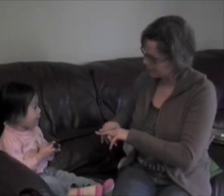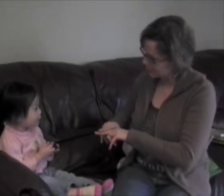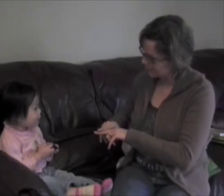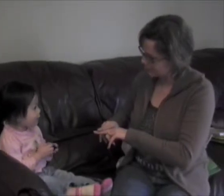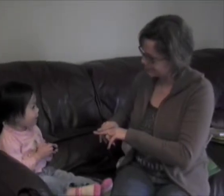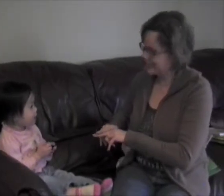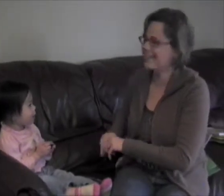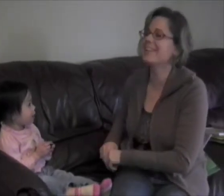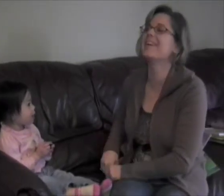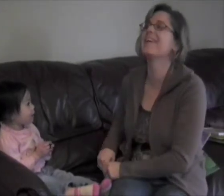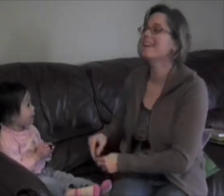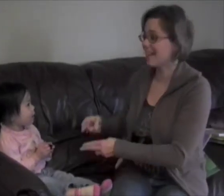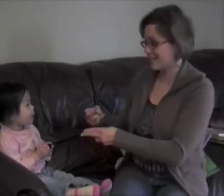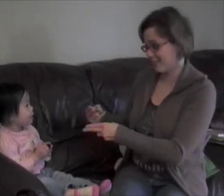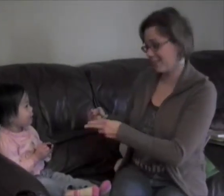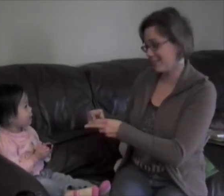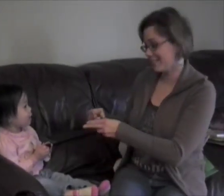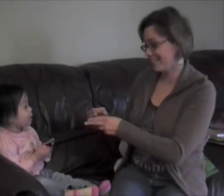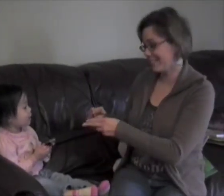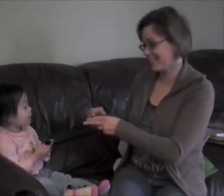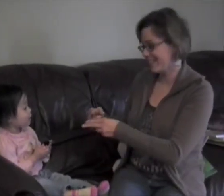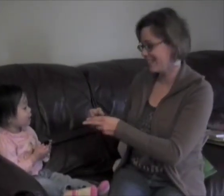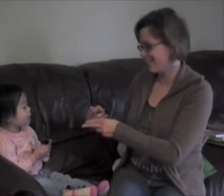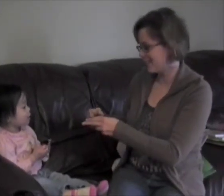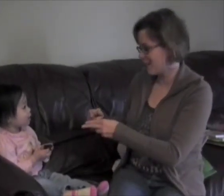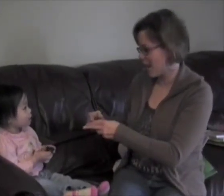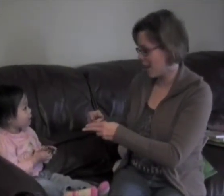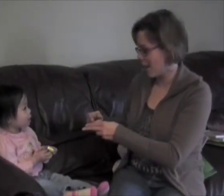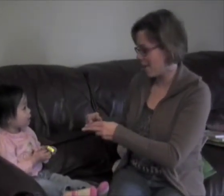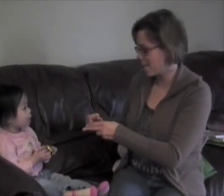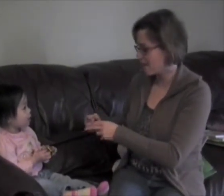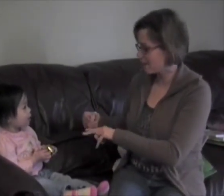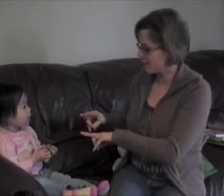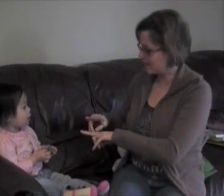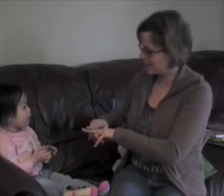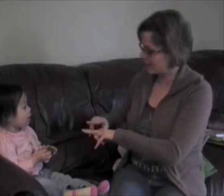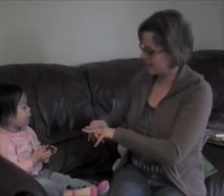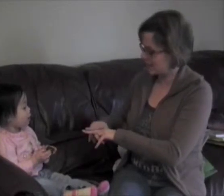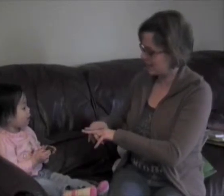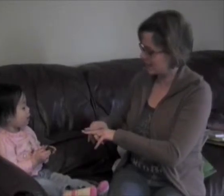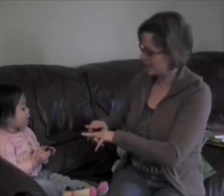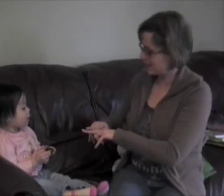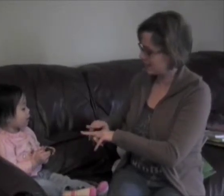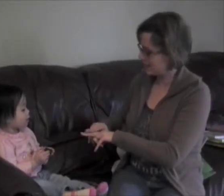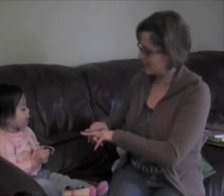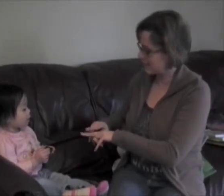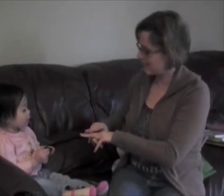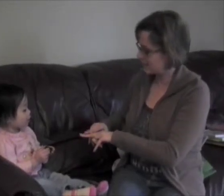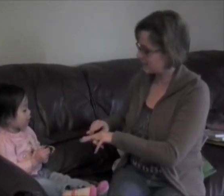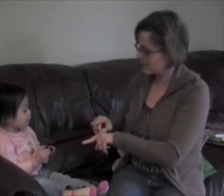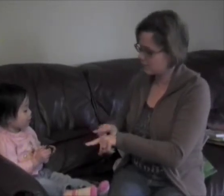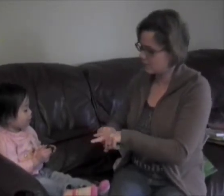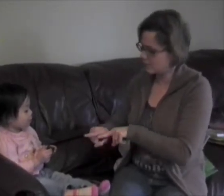Aleyana. No, that's close. This is your name. This is sit. Sit down. You know what this